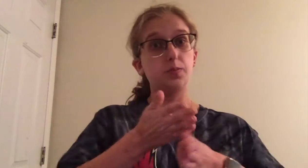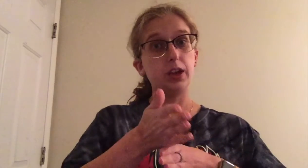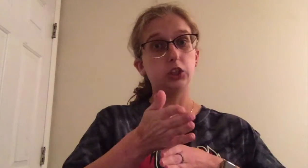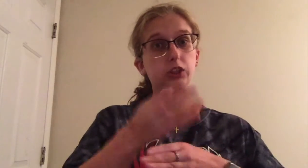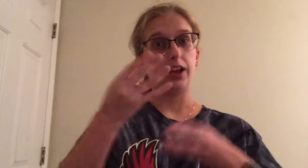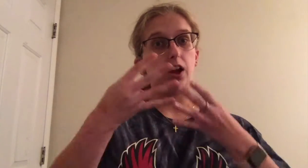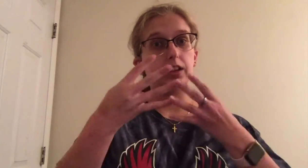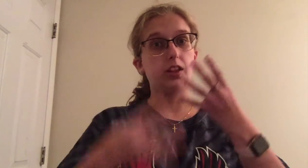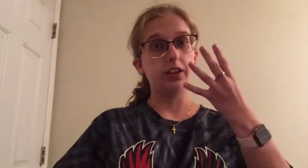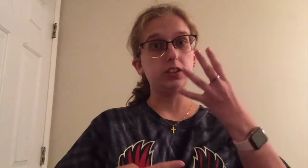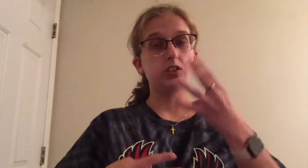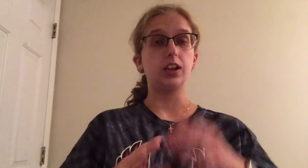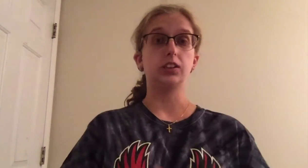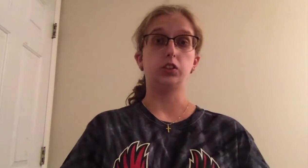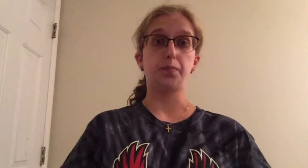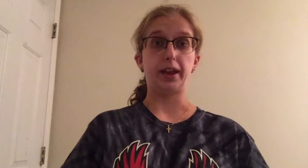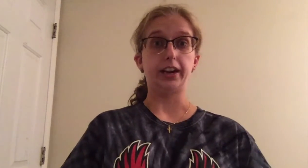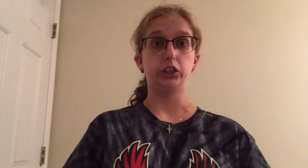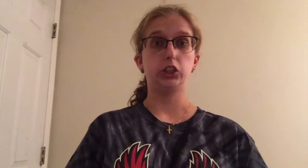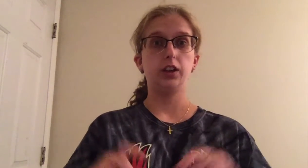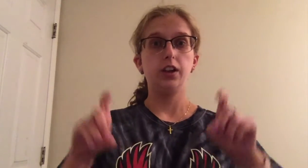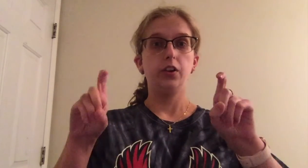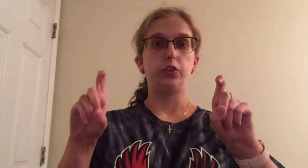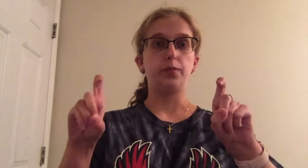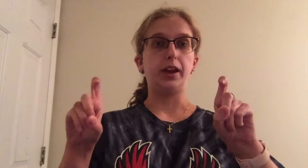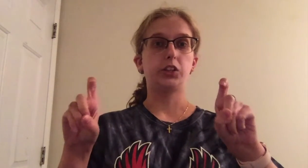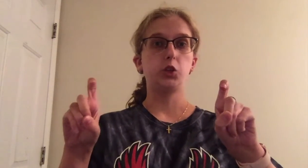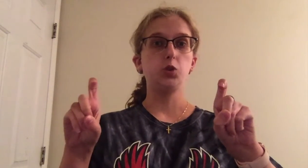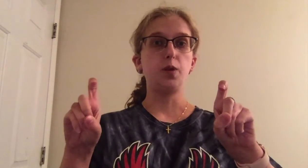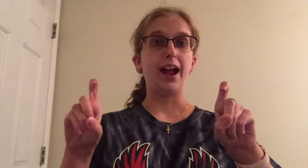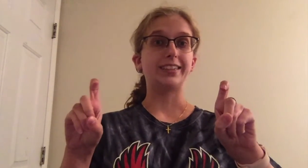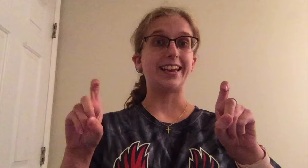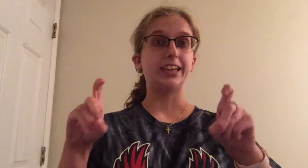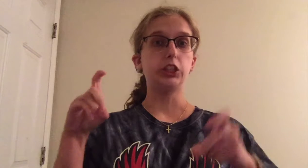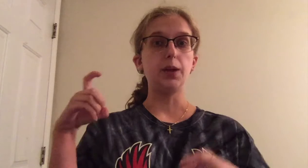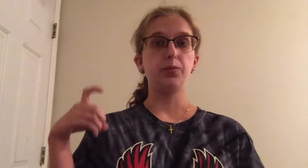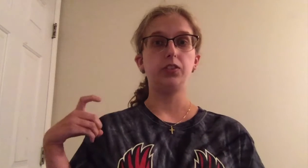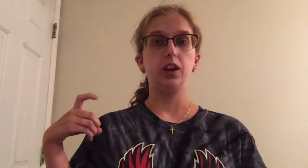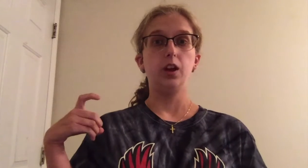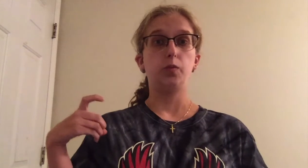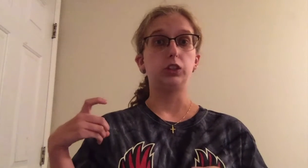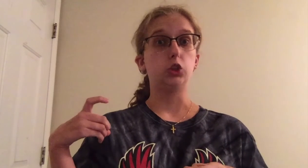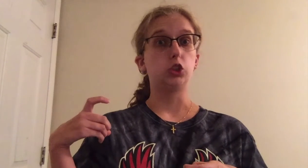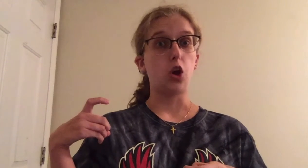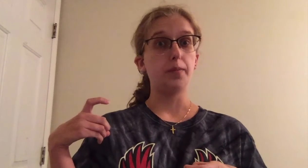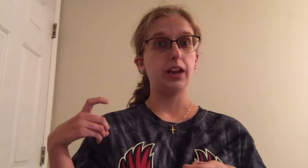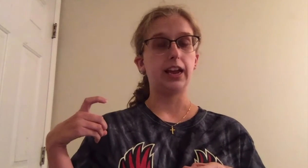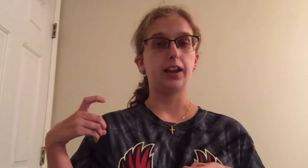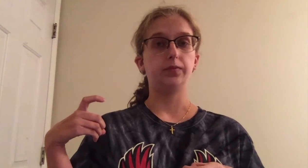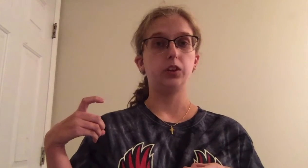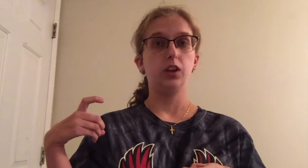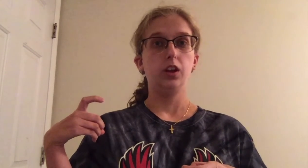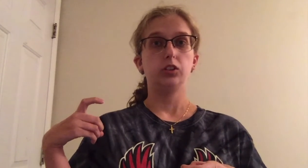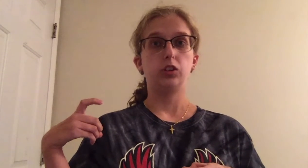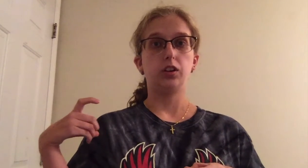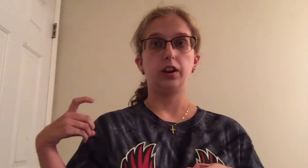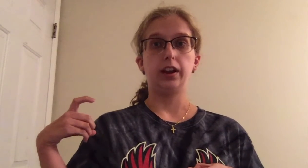major in the list is Spanish. So you make 2 X hand shapes with your dominant hand. If